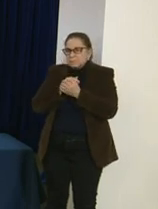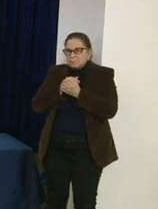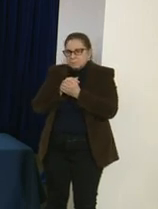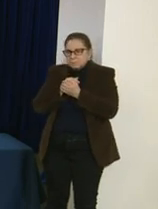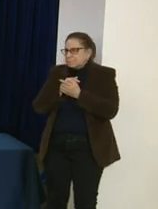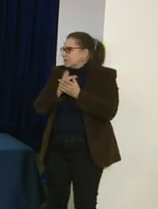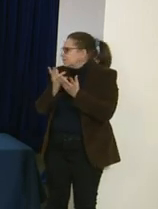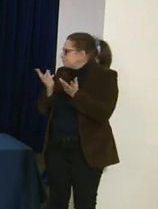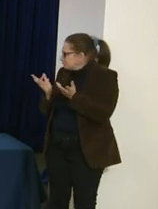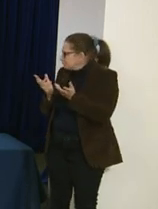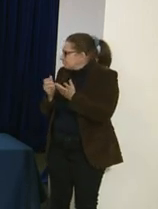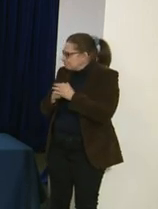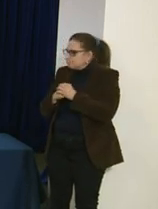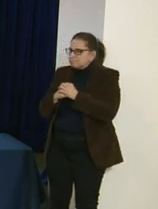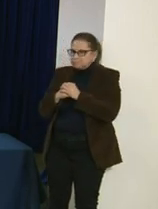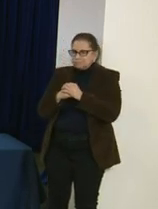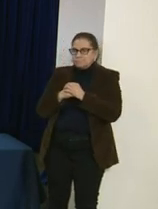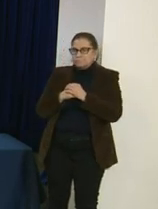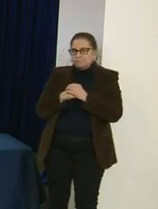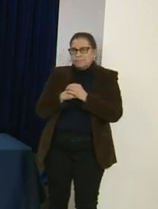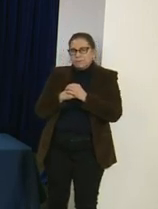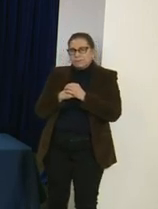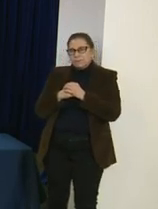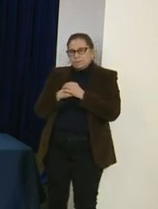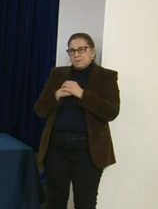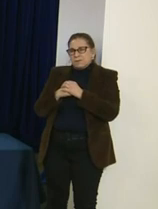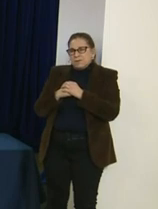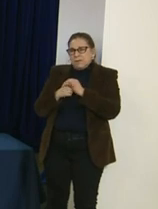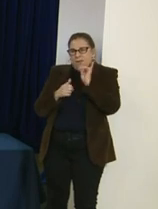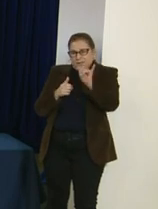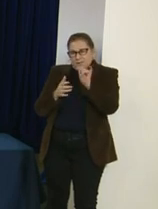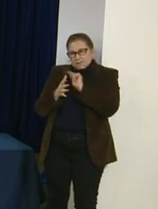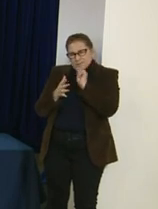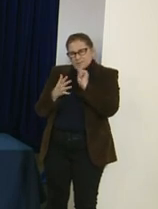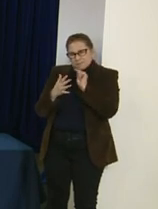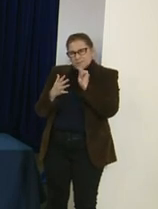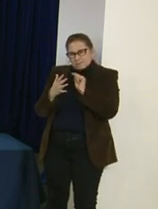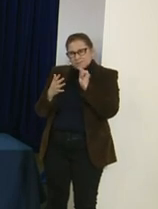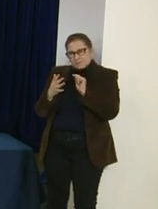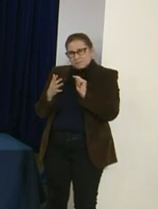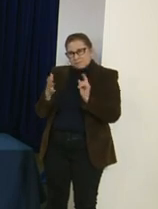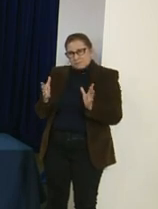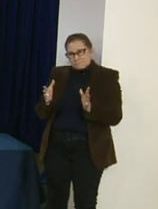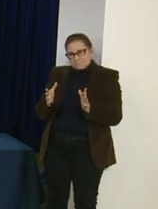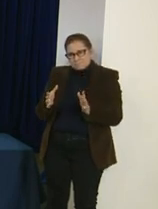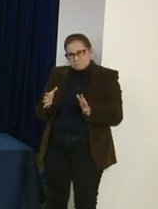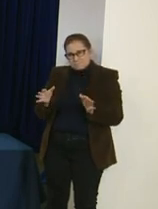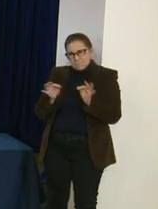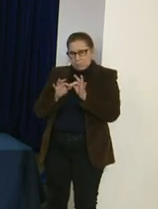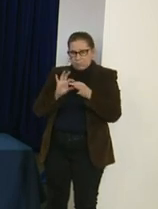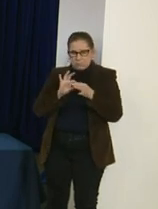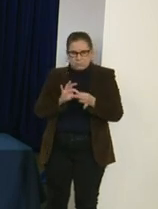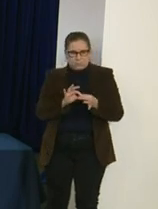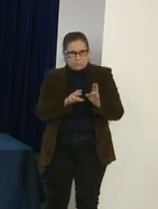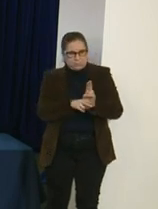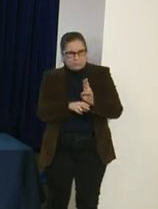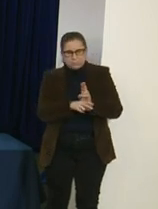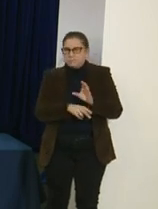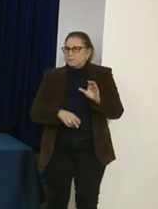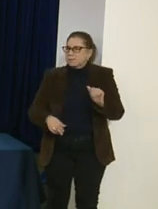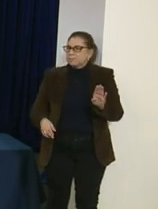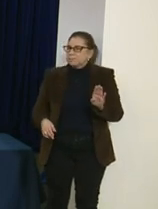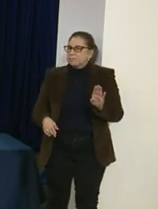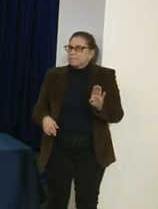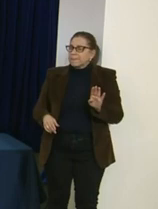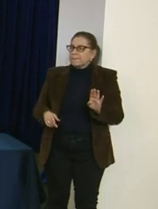those are the important things around using a taxi, and only go out if you need to go out